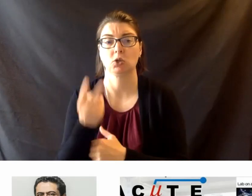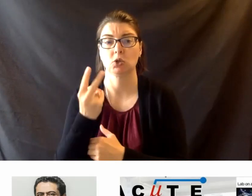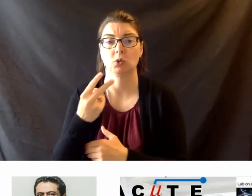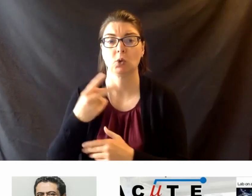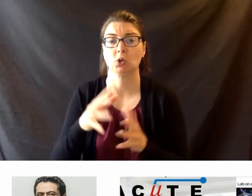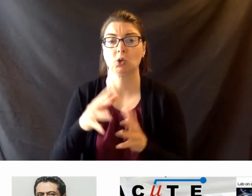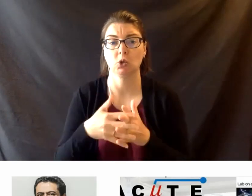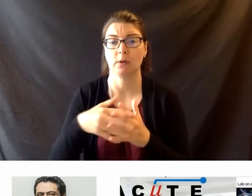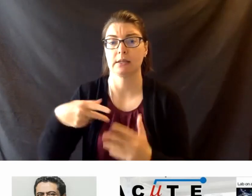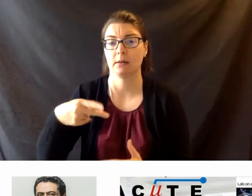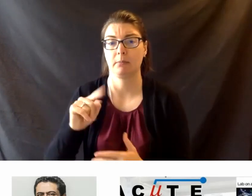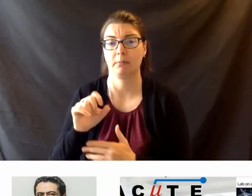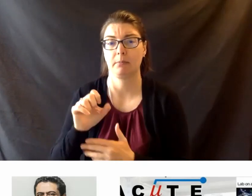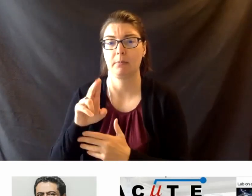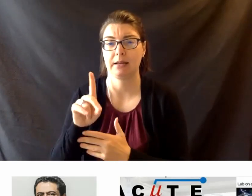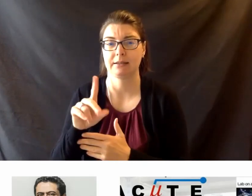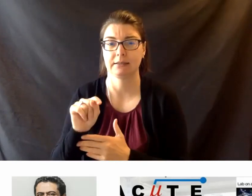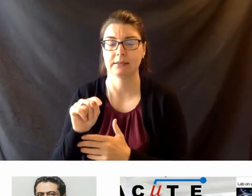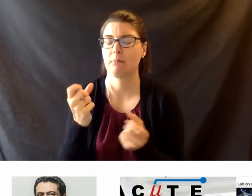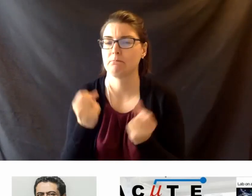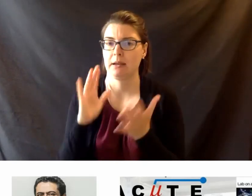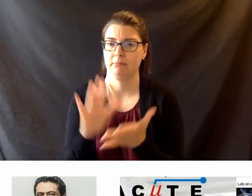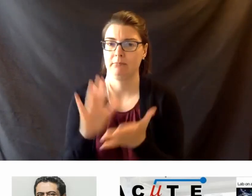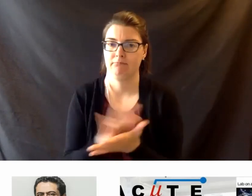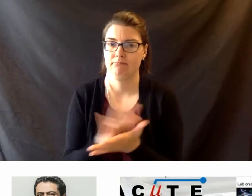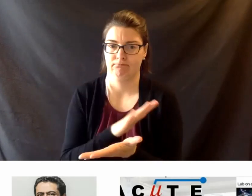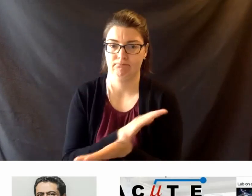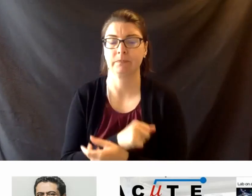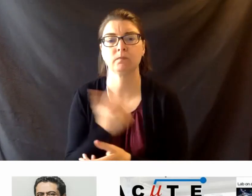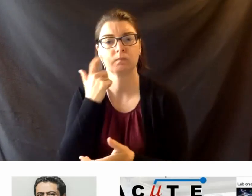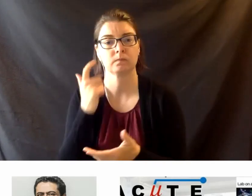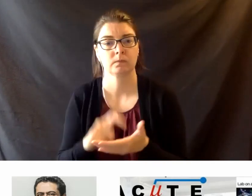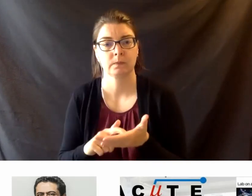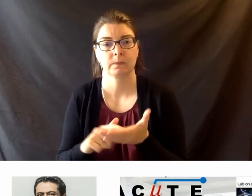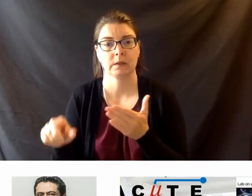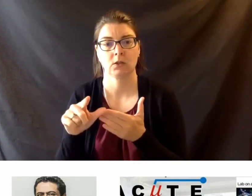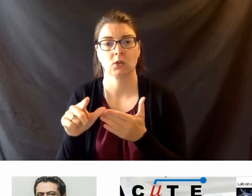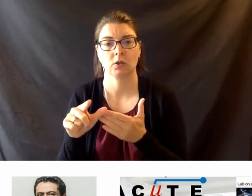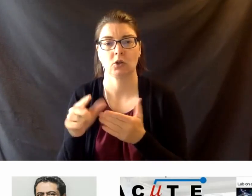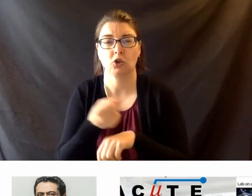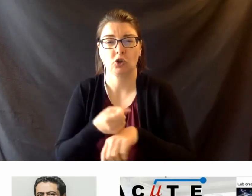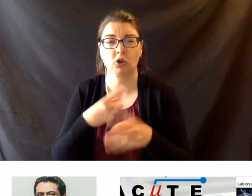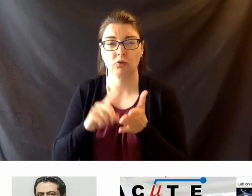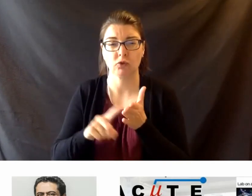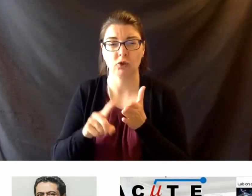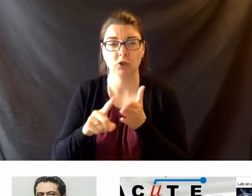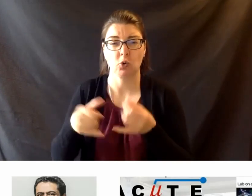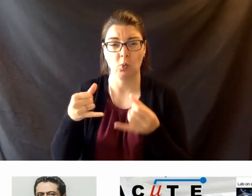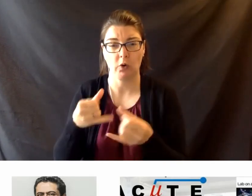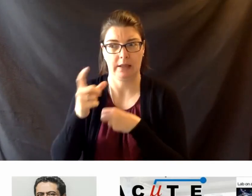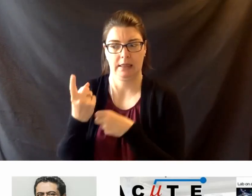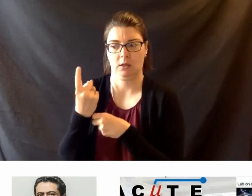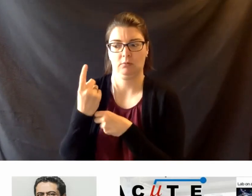50 conference papers. You may recall his achievements were recognized by the prestigious Early Researcher Award in